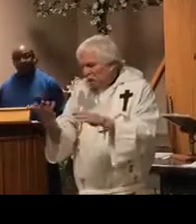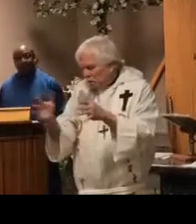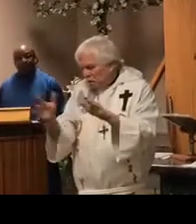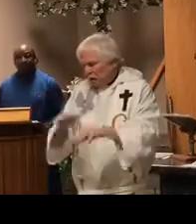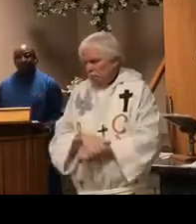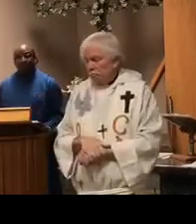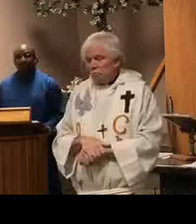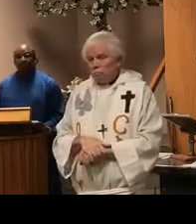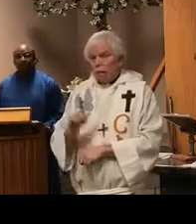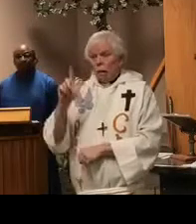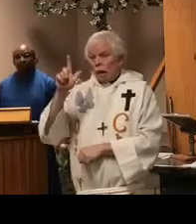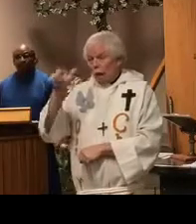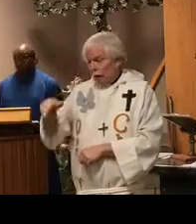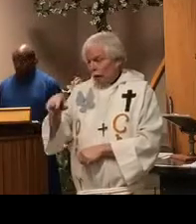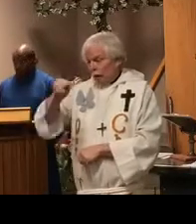Later,